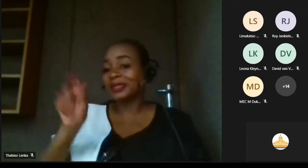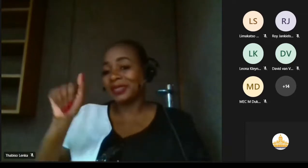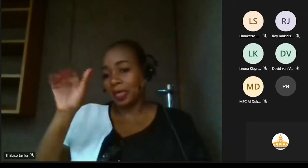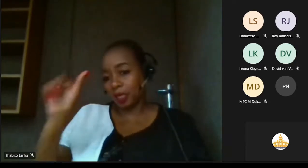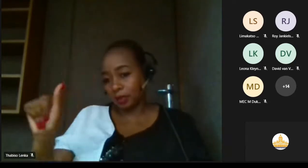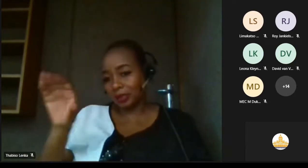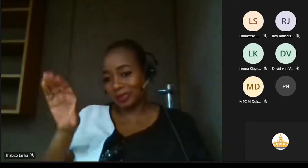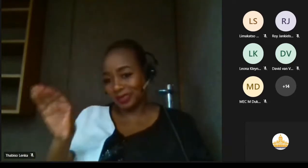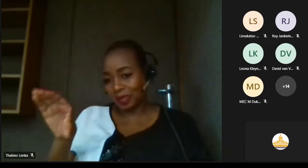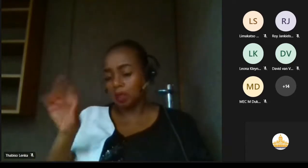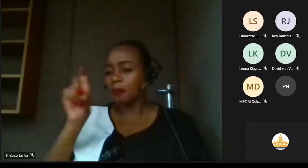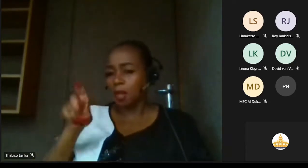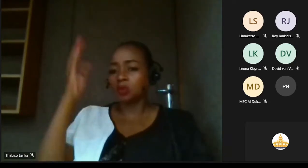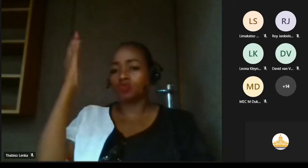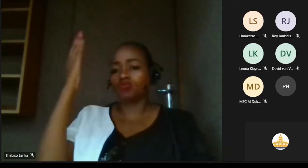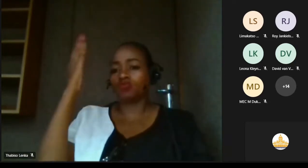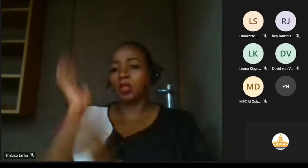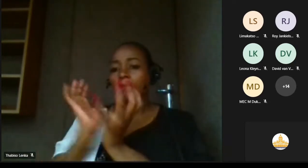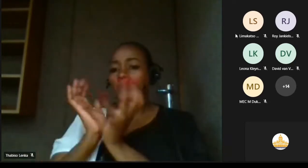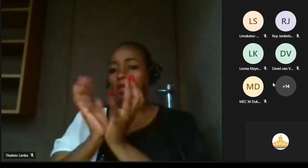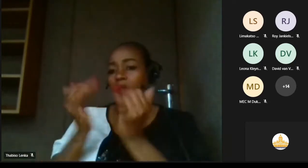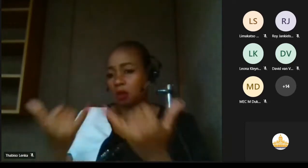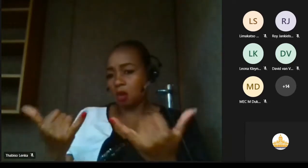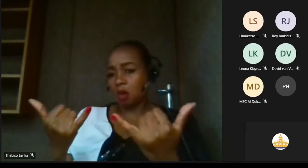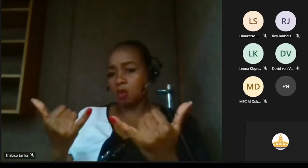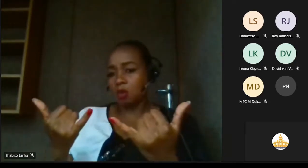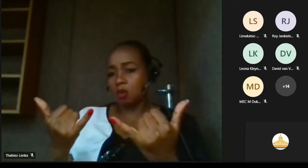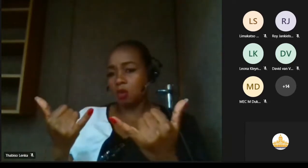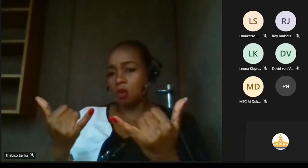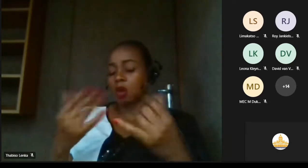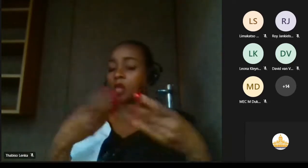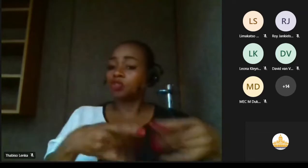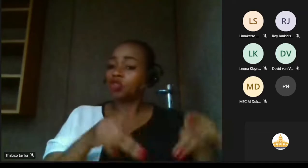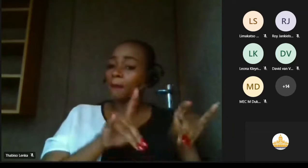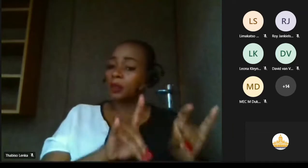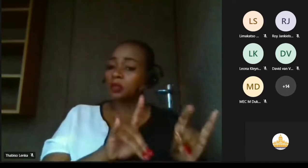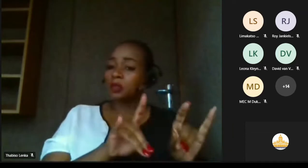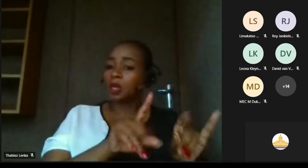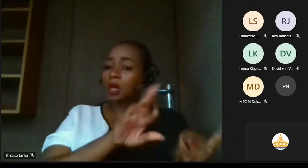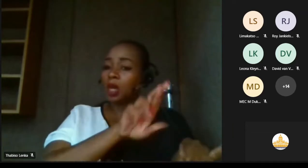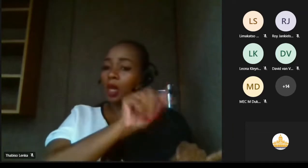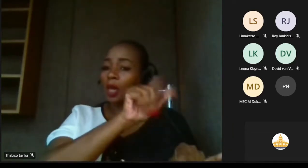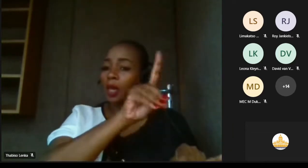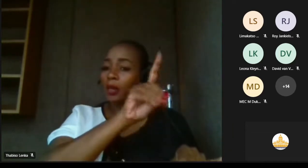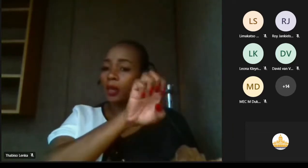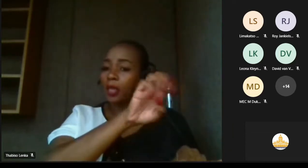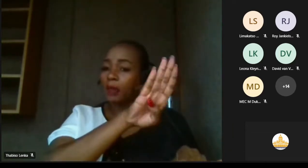deemed to be tabled in the House. Honourable Chairperson, Honourable Khadebe.